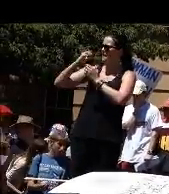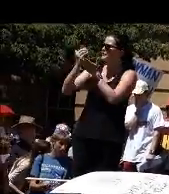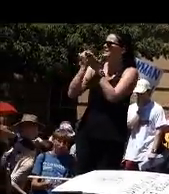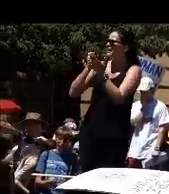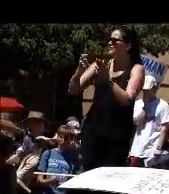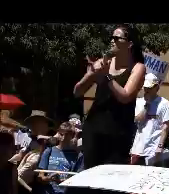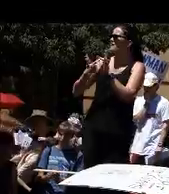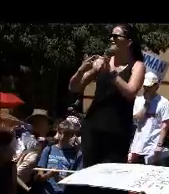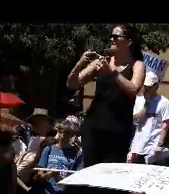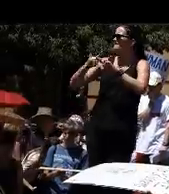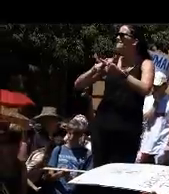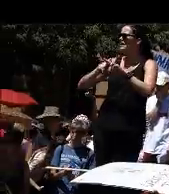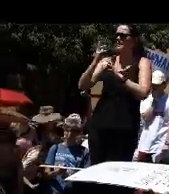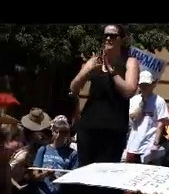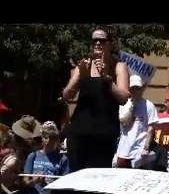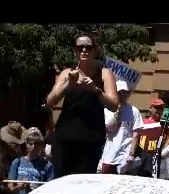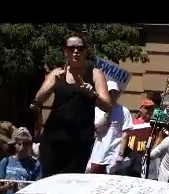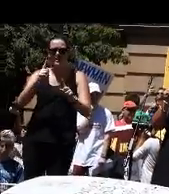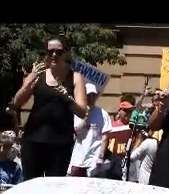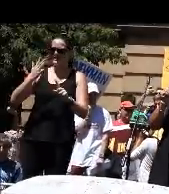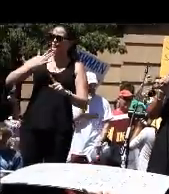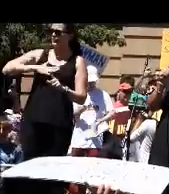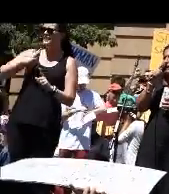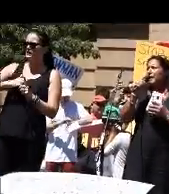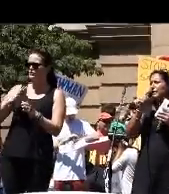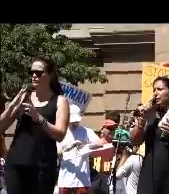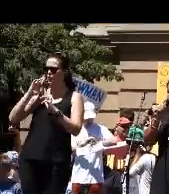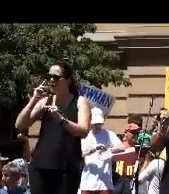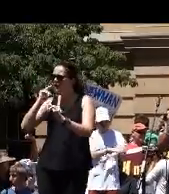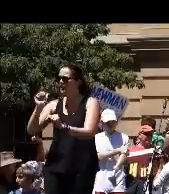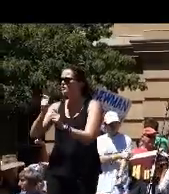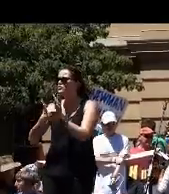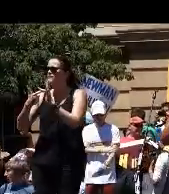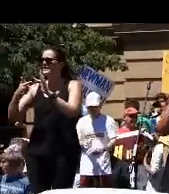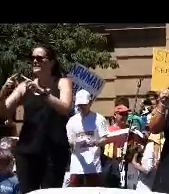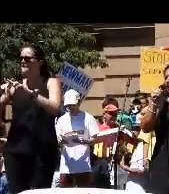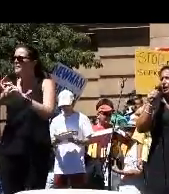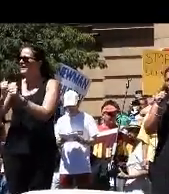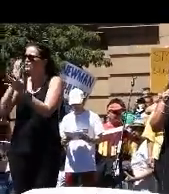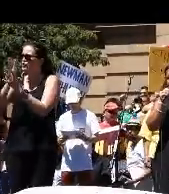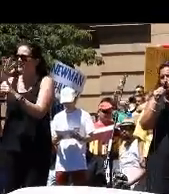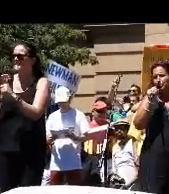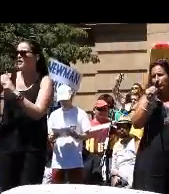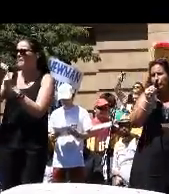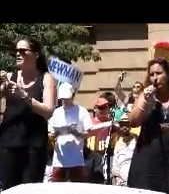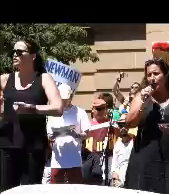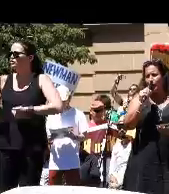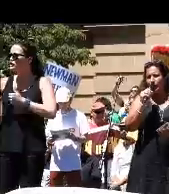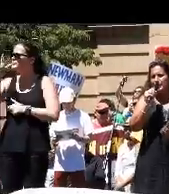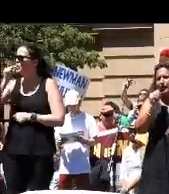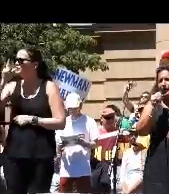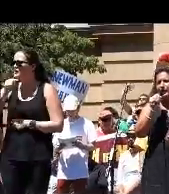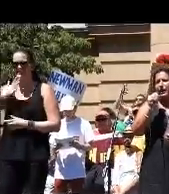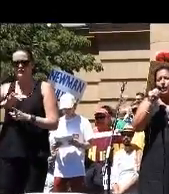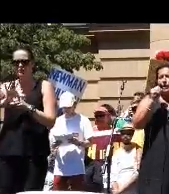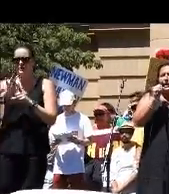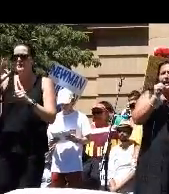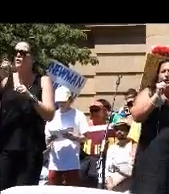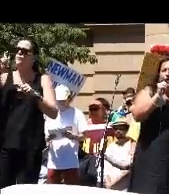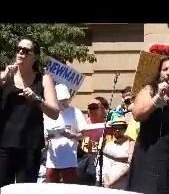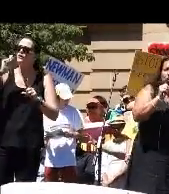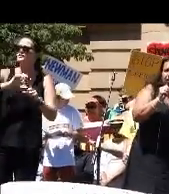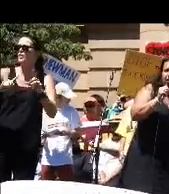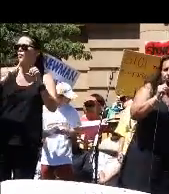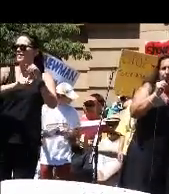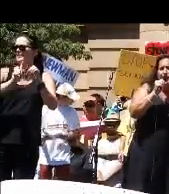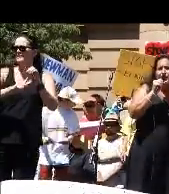What that means is we need to keep the conditions around the reef as good as possible. We need to improve water quality. We need